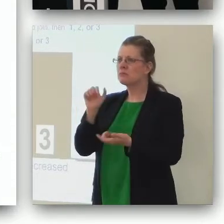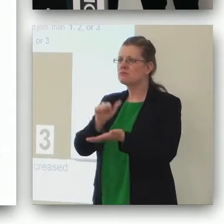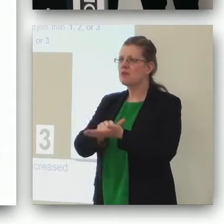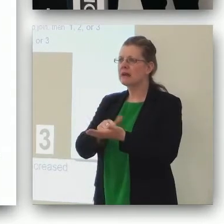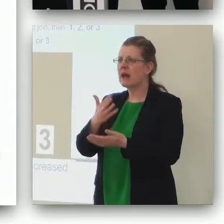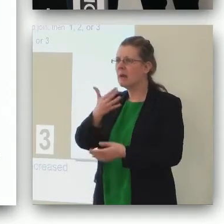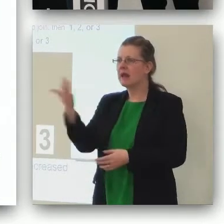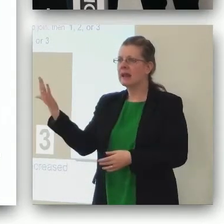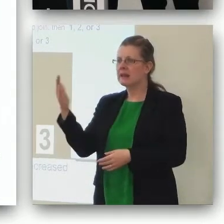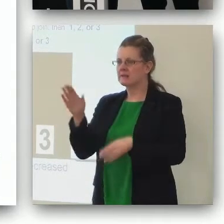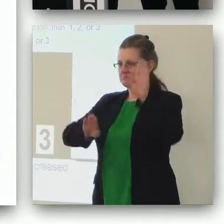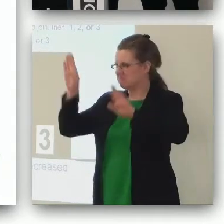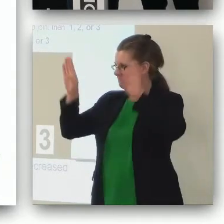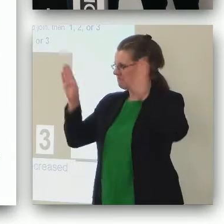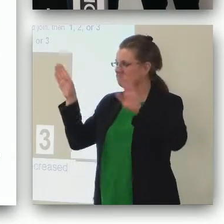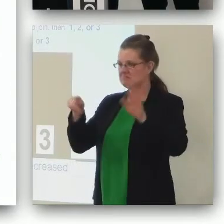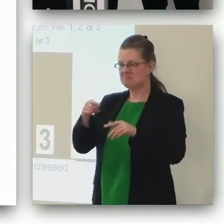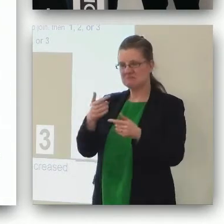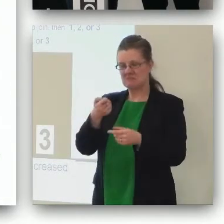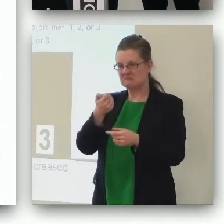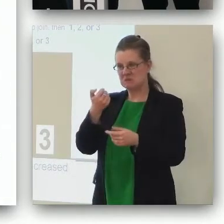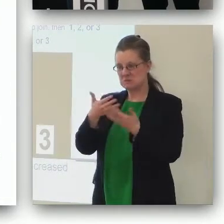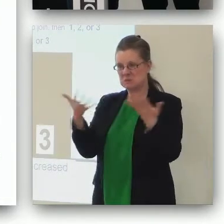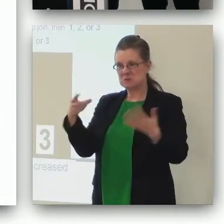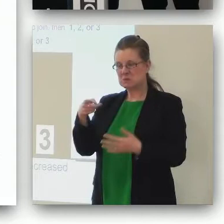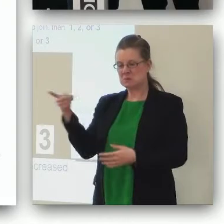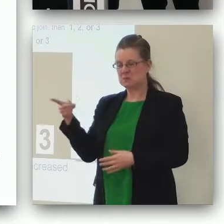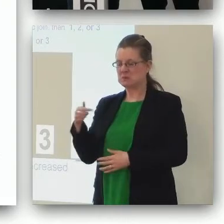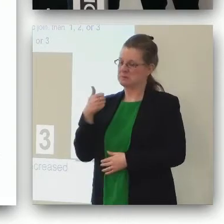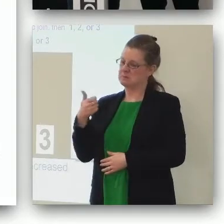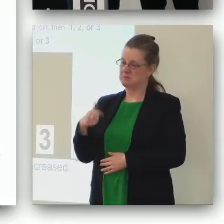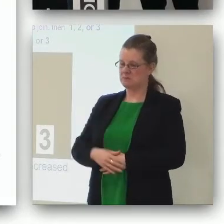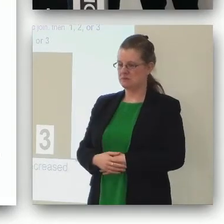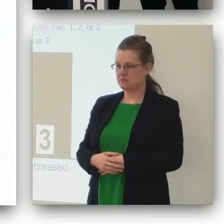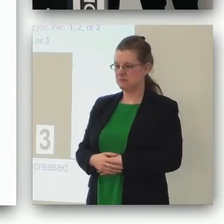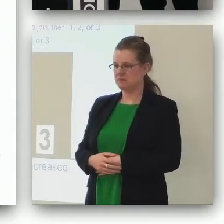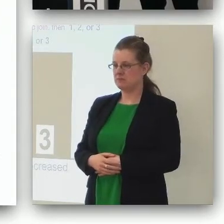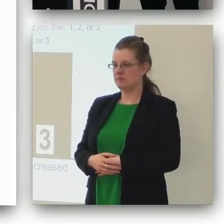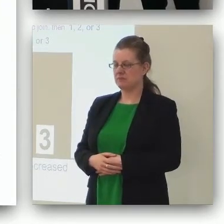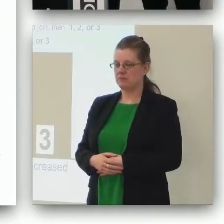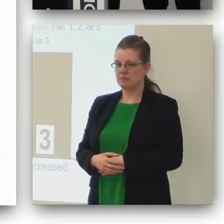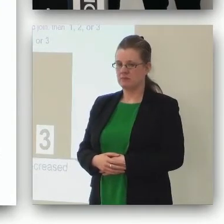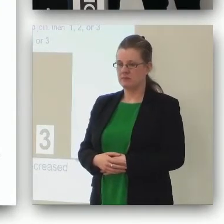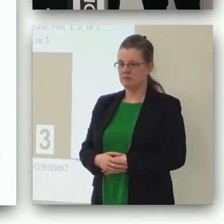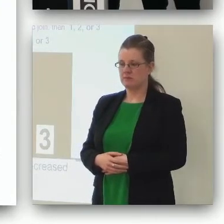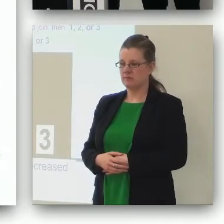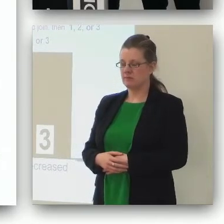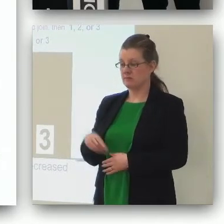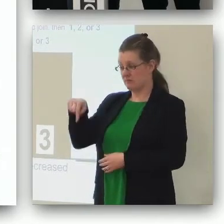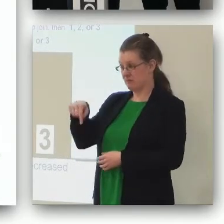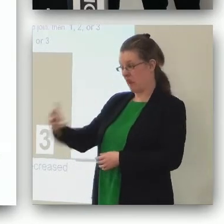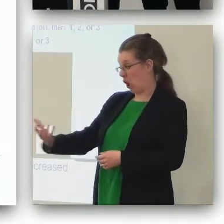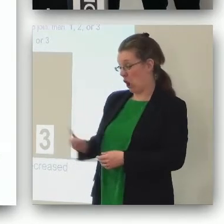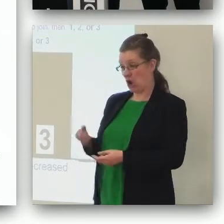right? Fair few. Good. Cool. So what we'd say is that this decrease